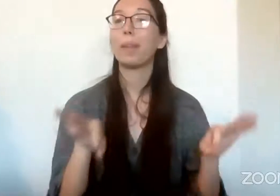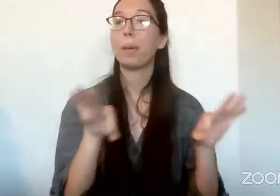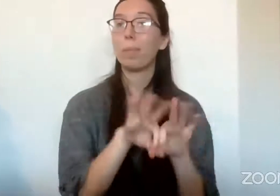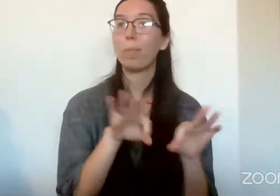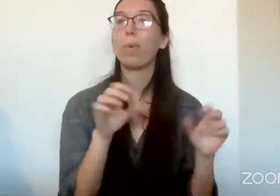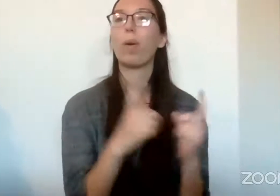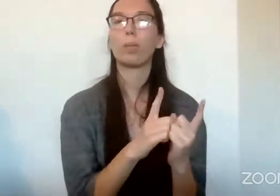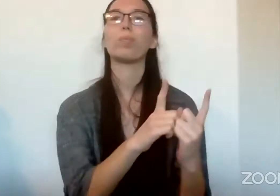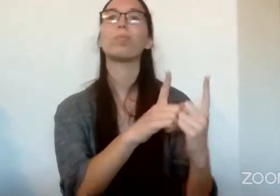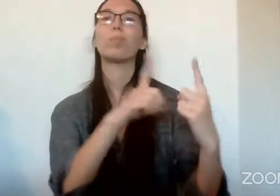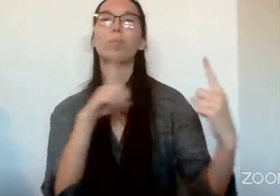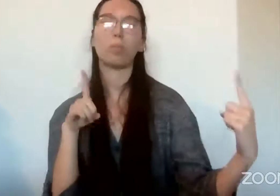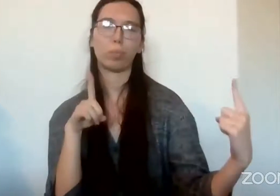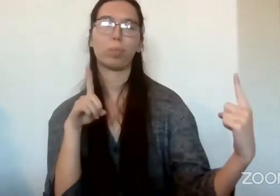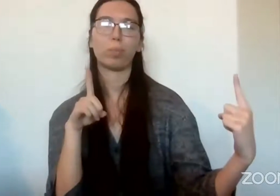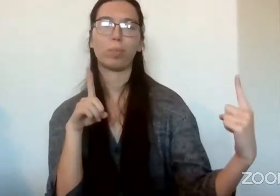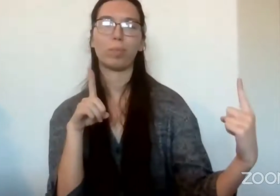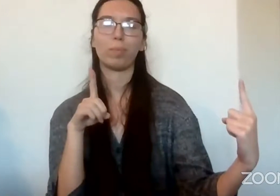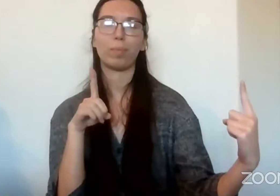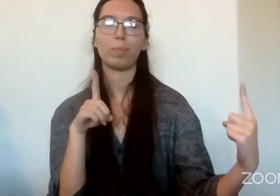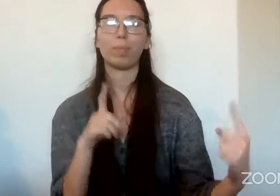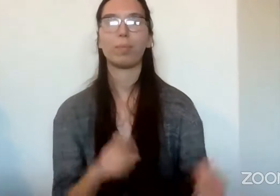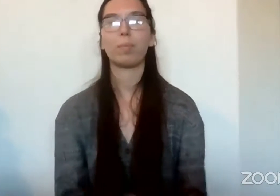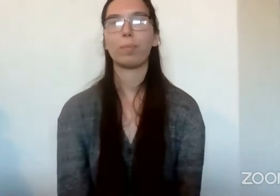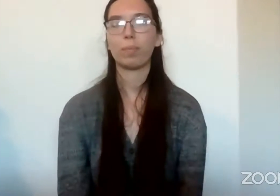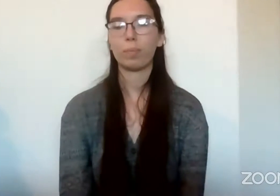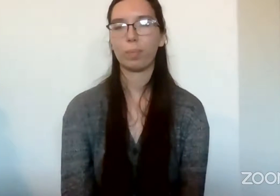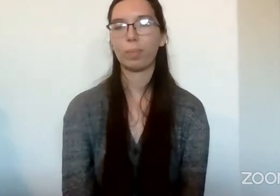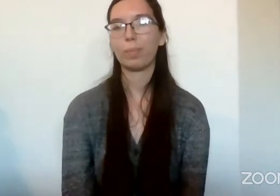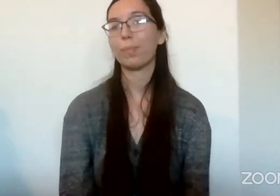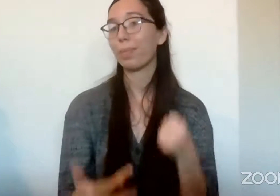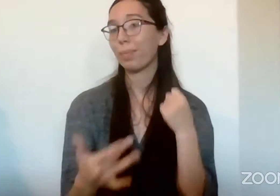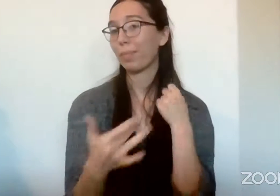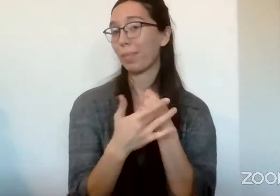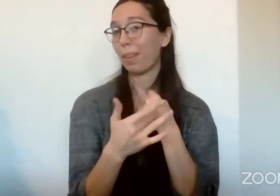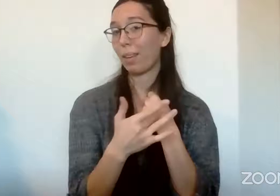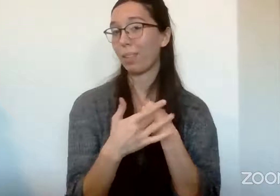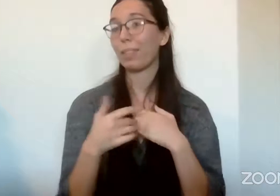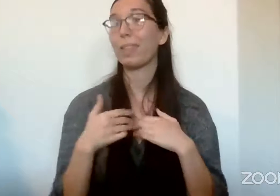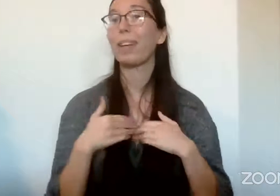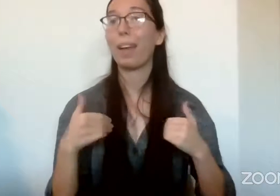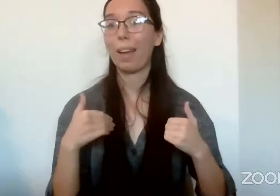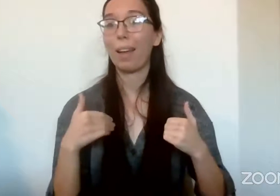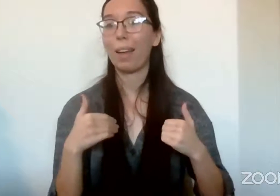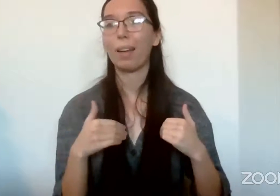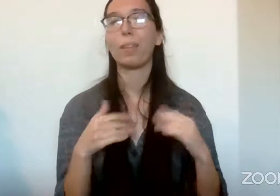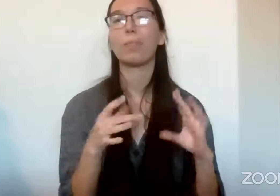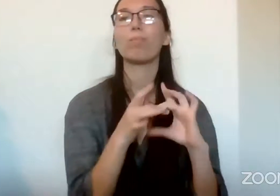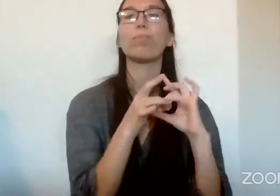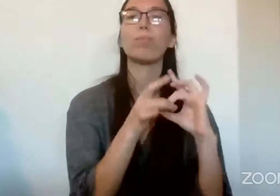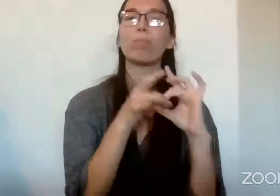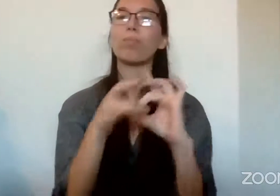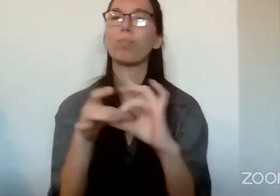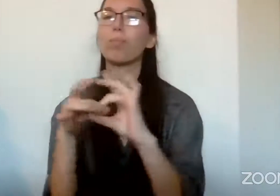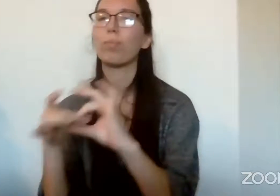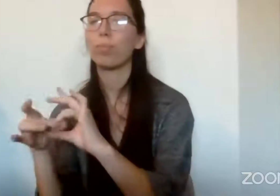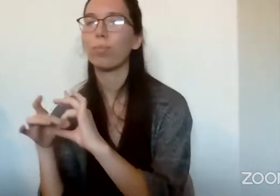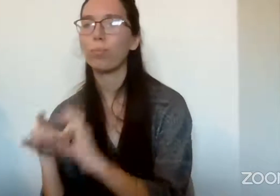and brought distress and fear. We've read about